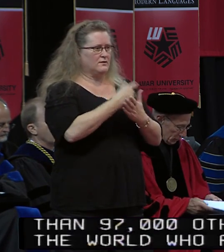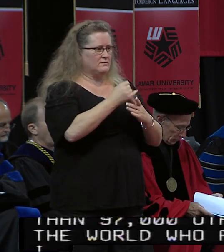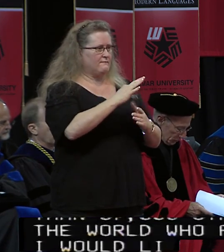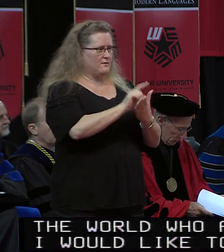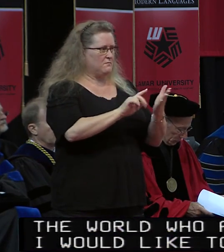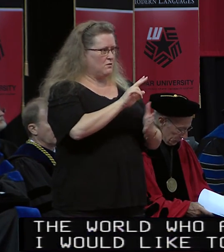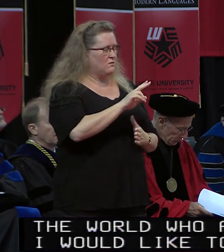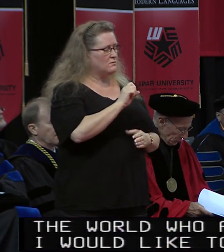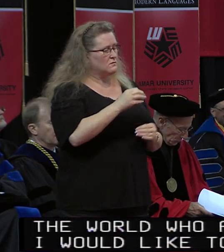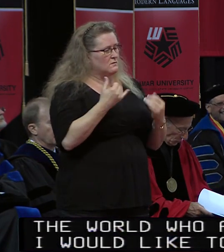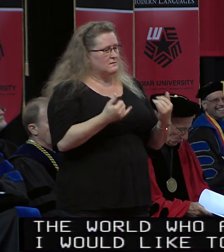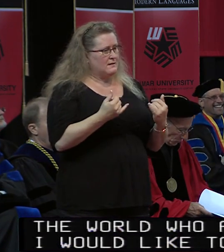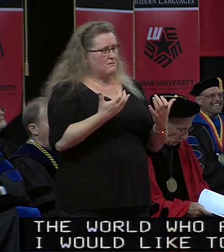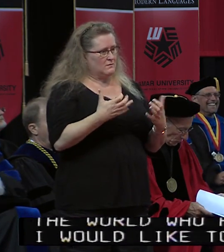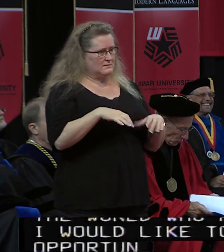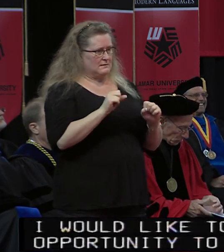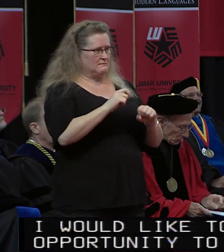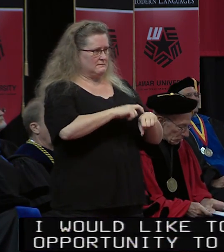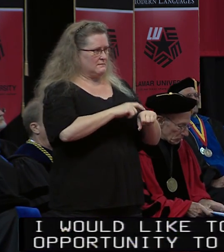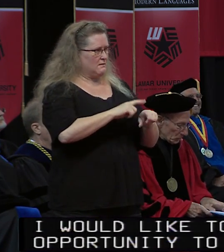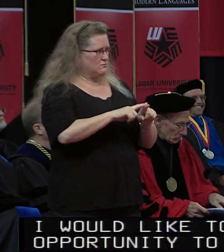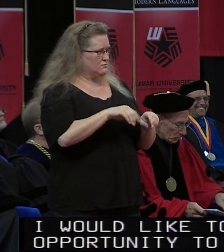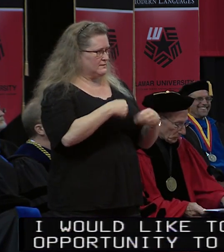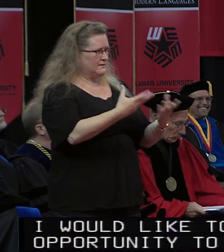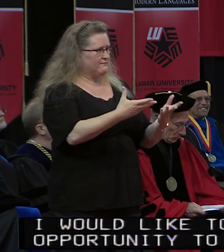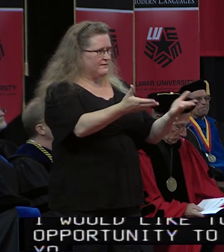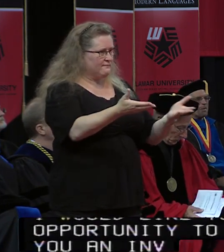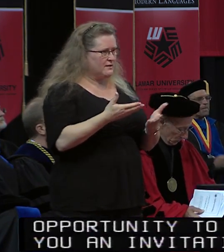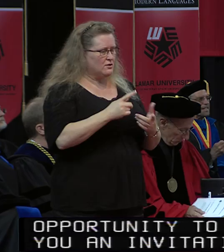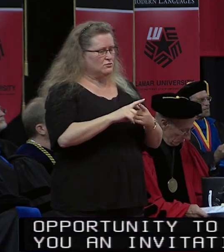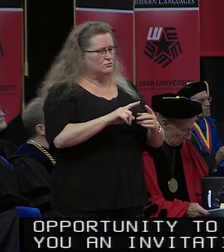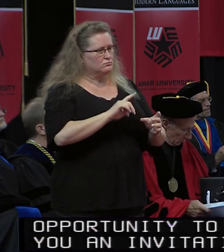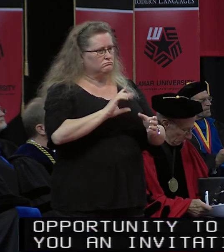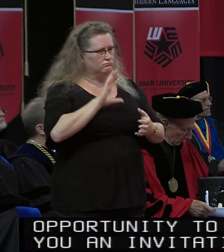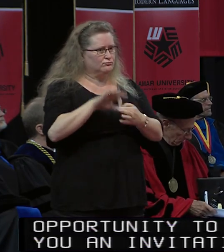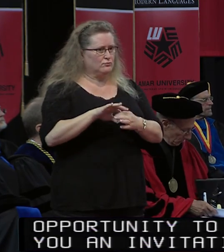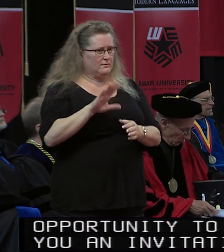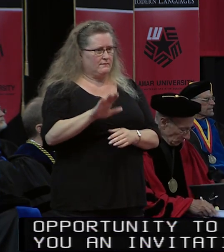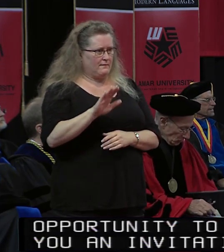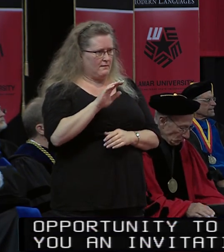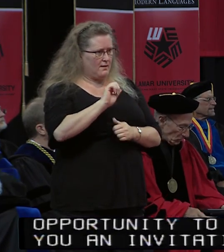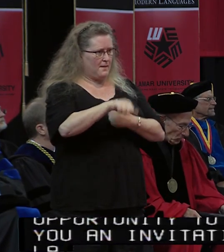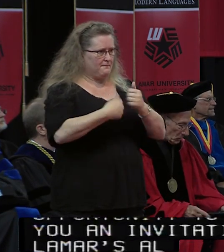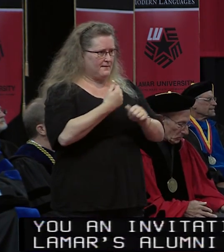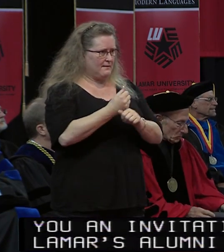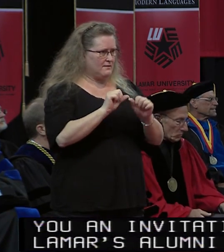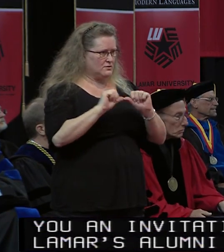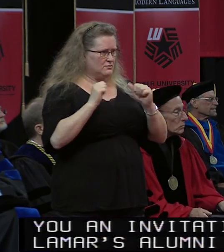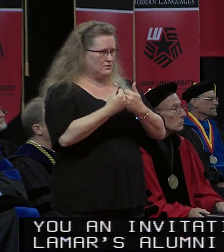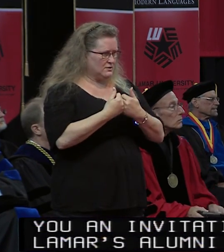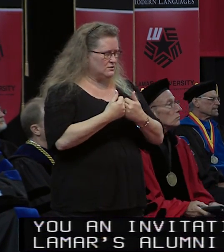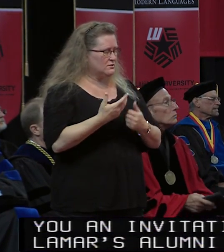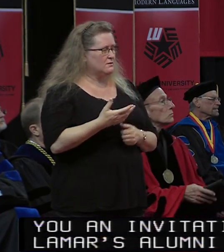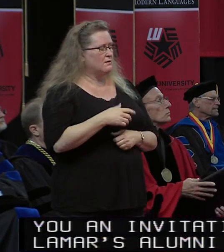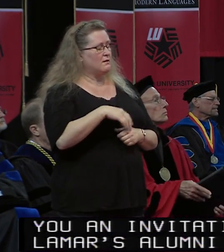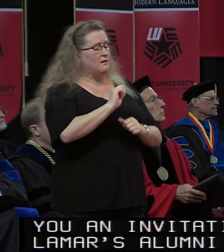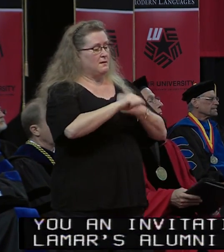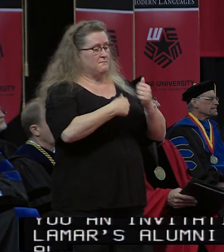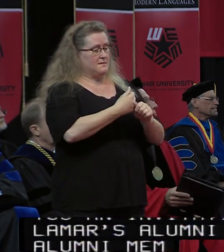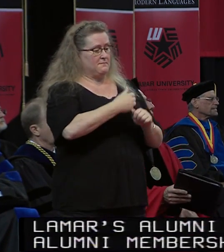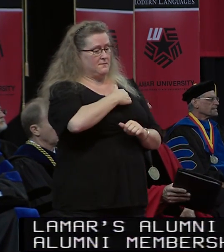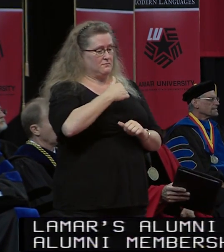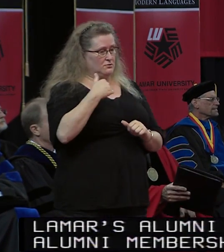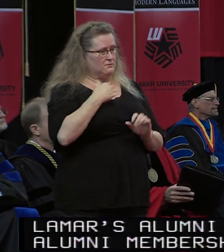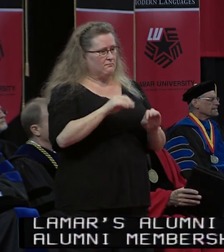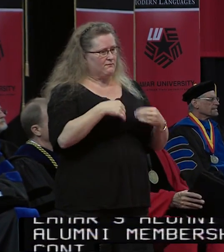this opportunity to extend to each of you an invitation to join Lamar's Alumni Association. Alumni membership